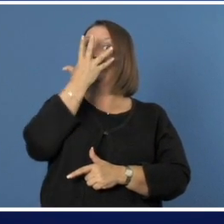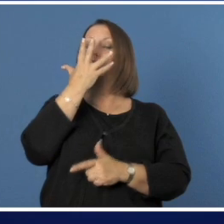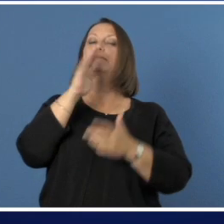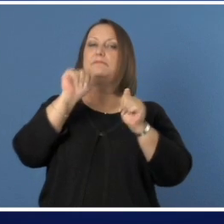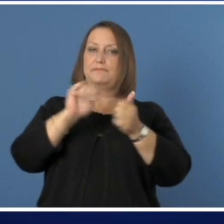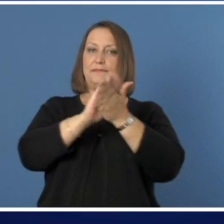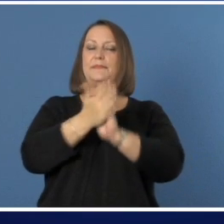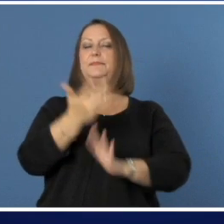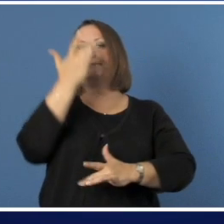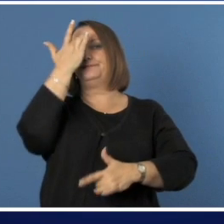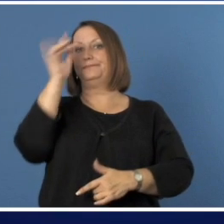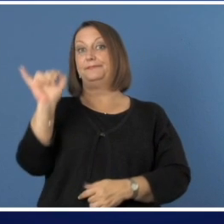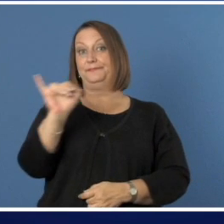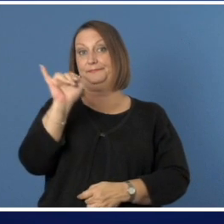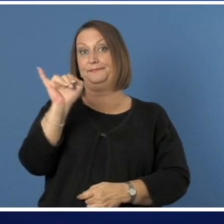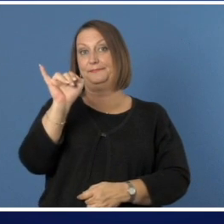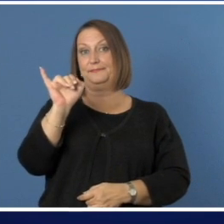infected.